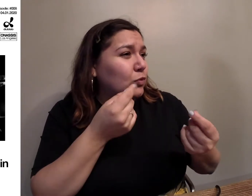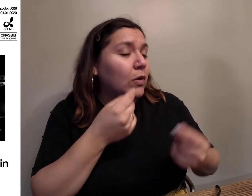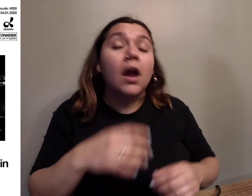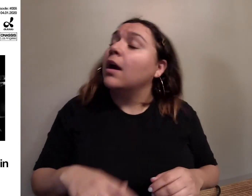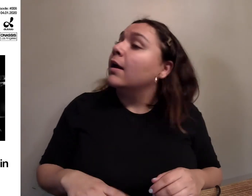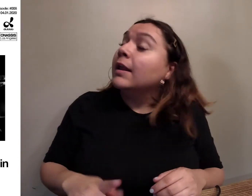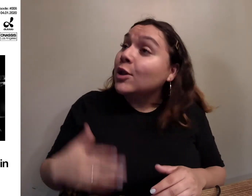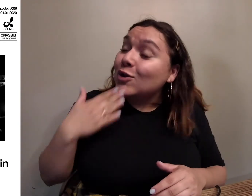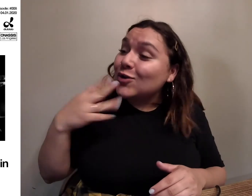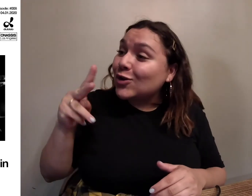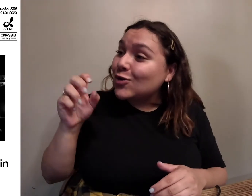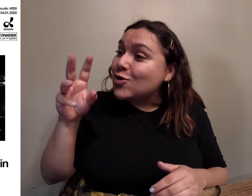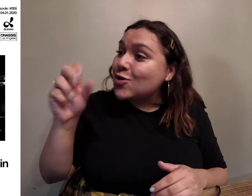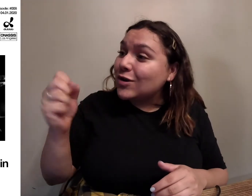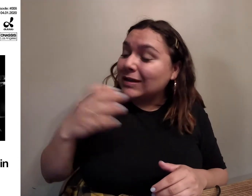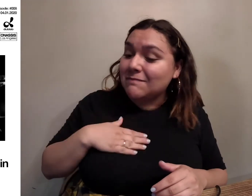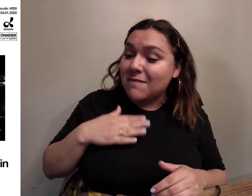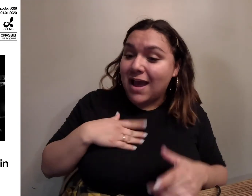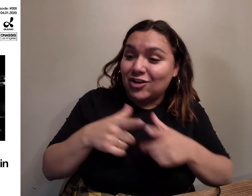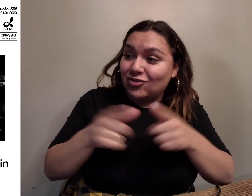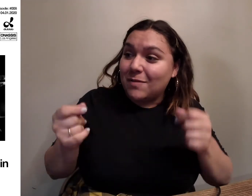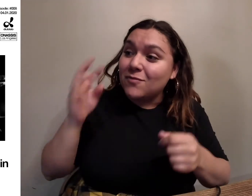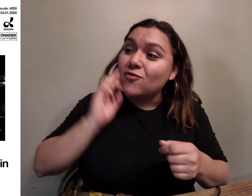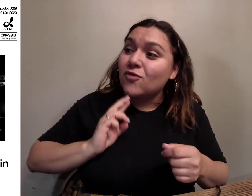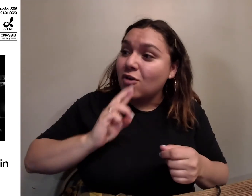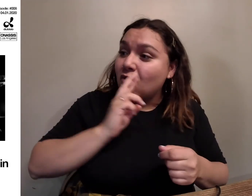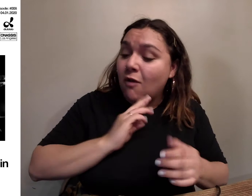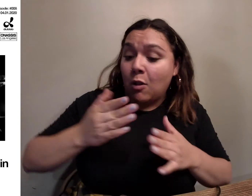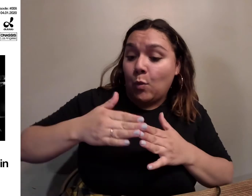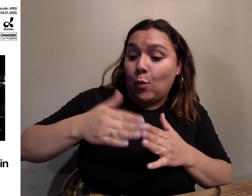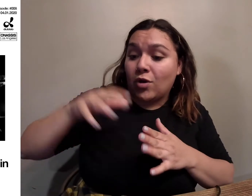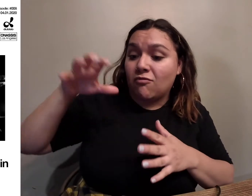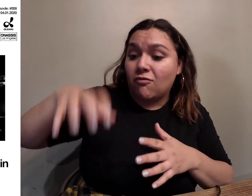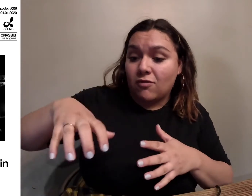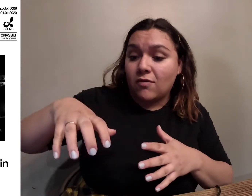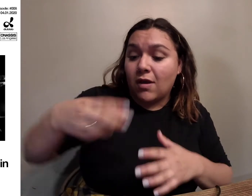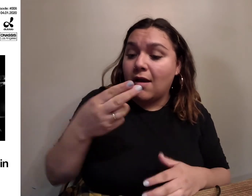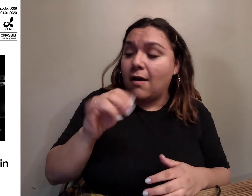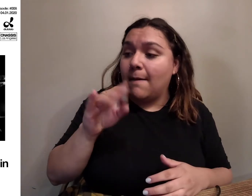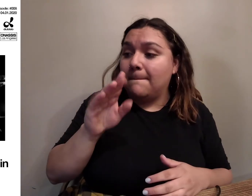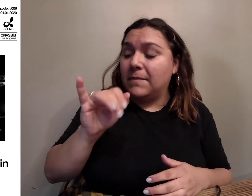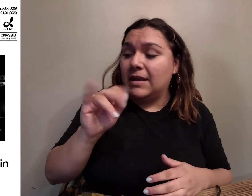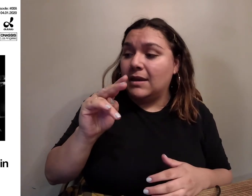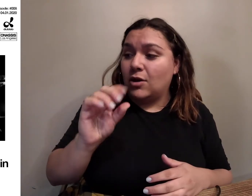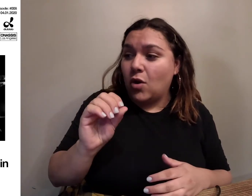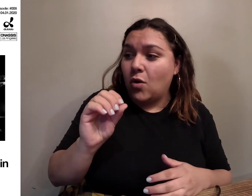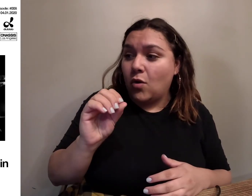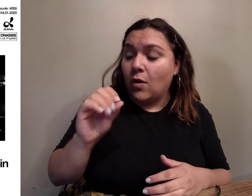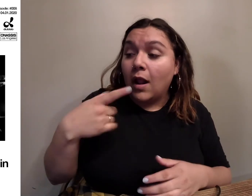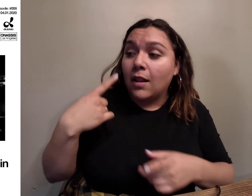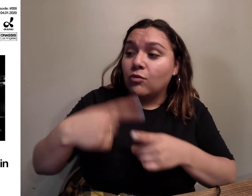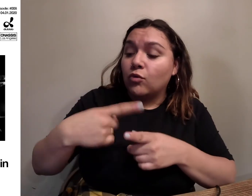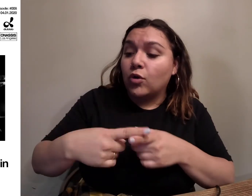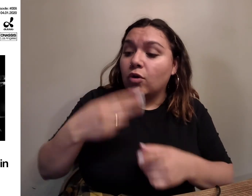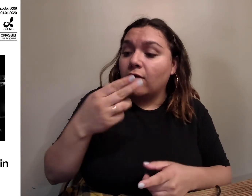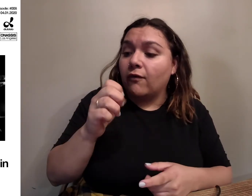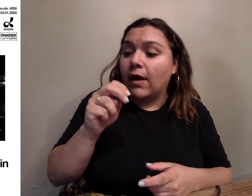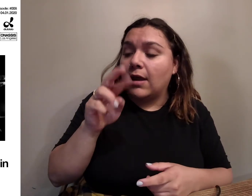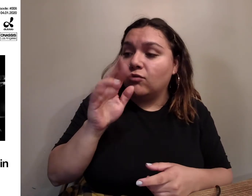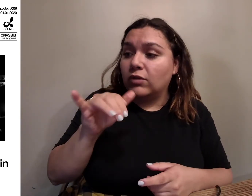really good news is that my Japanese restaurant on the corner, Hibino, on the corner of Henry Street